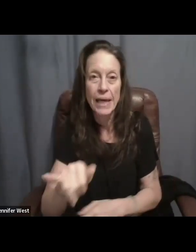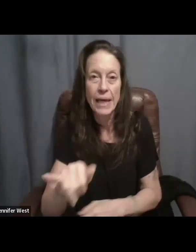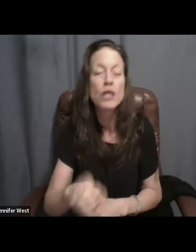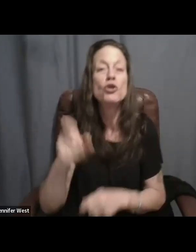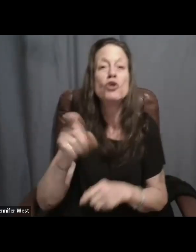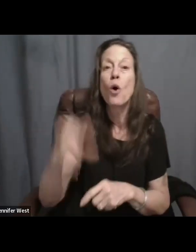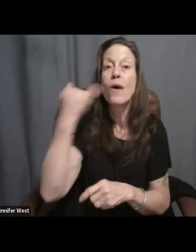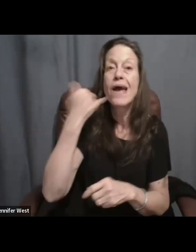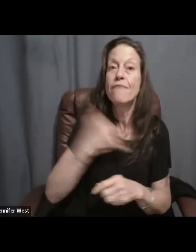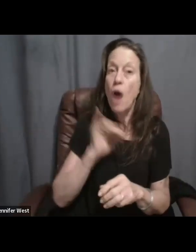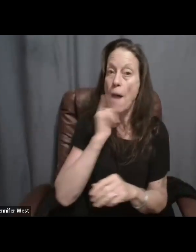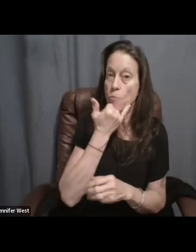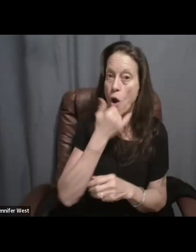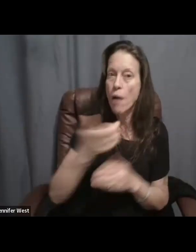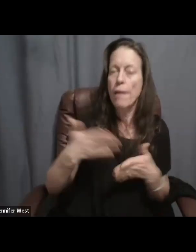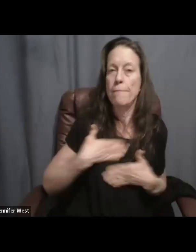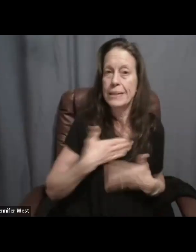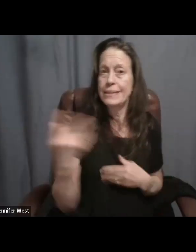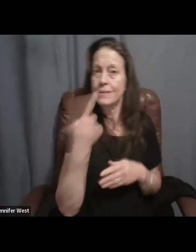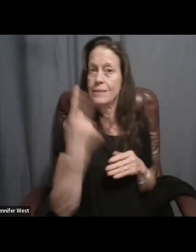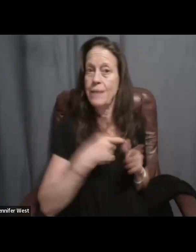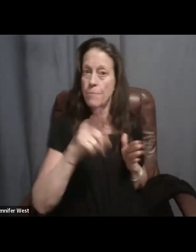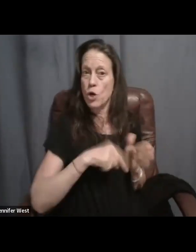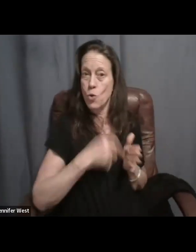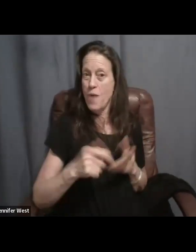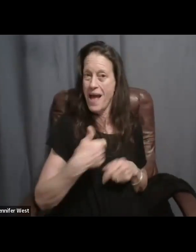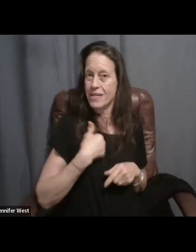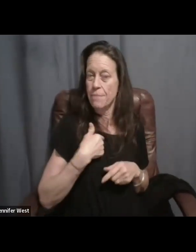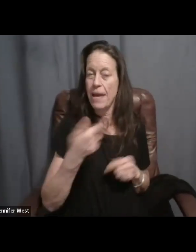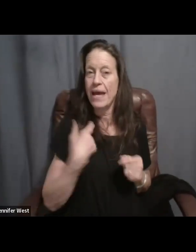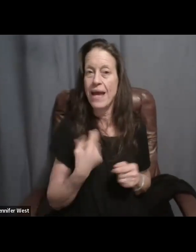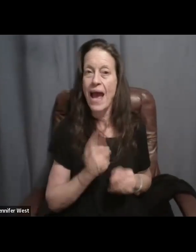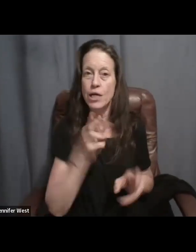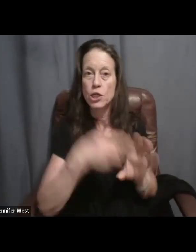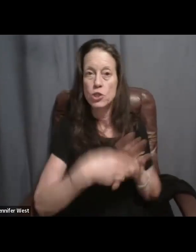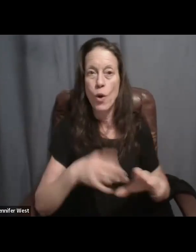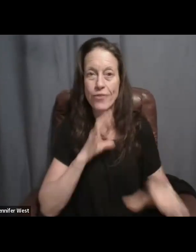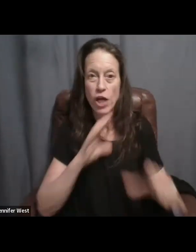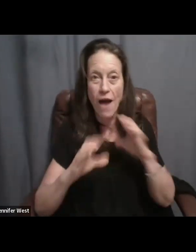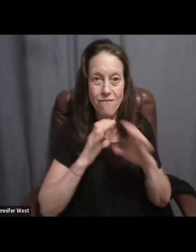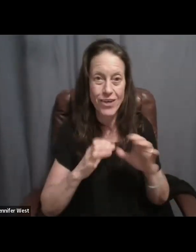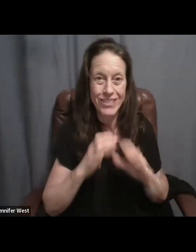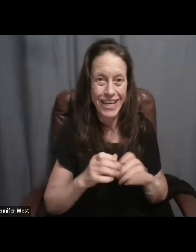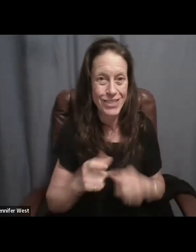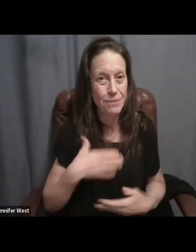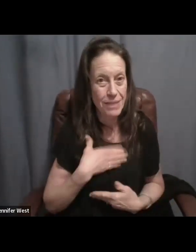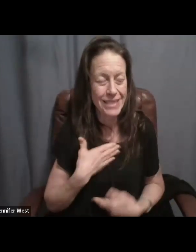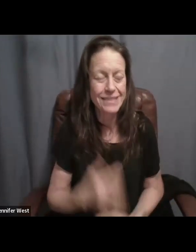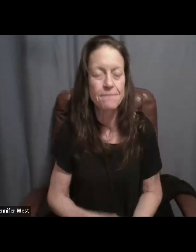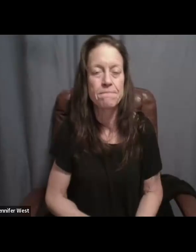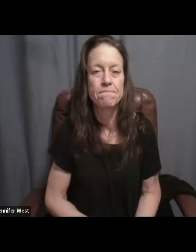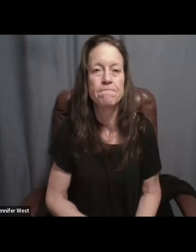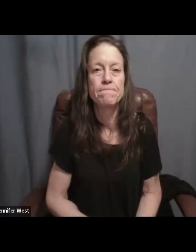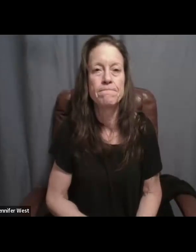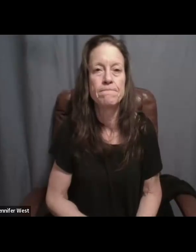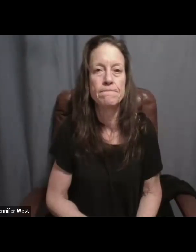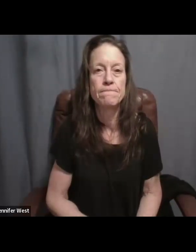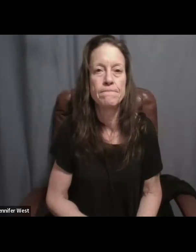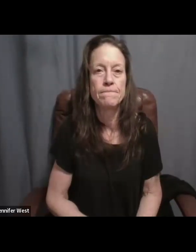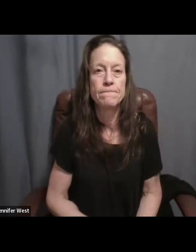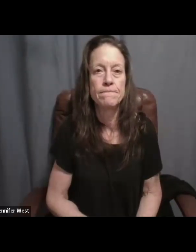please correct me and chime in as well for those who've already have spoken. But just so everybody gets a feeling